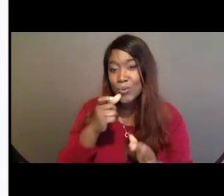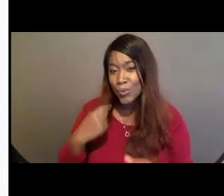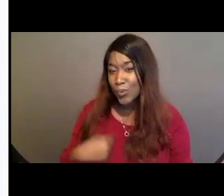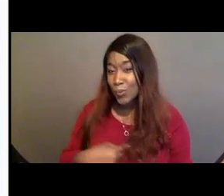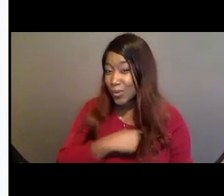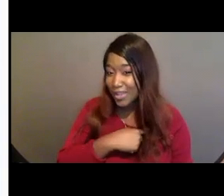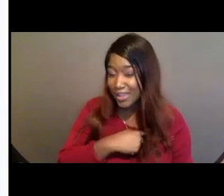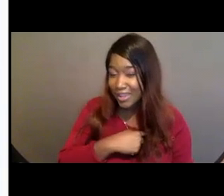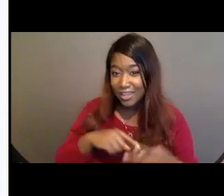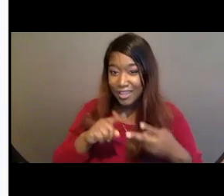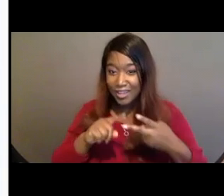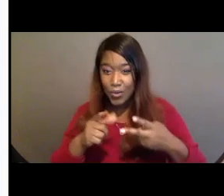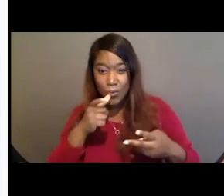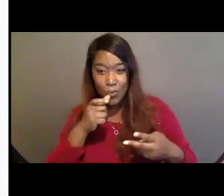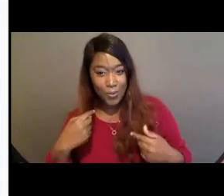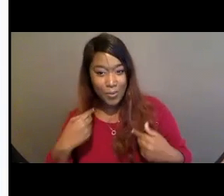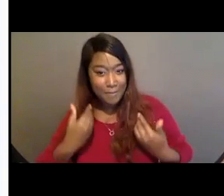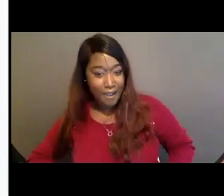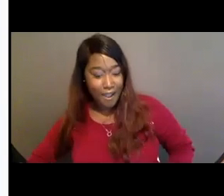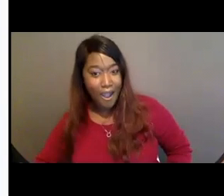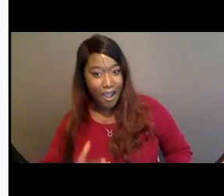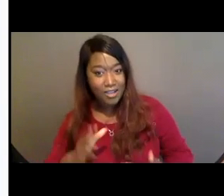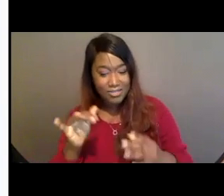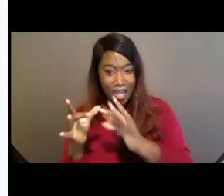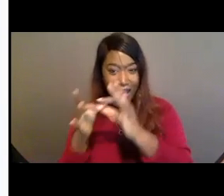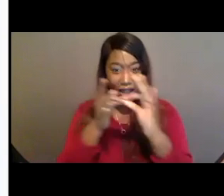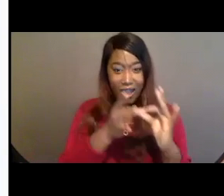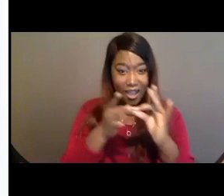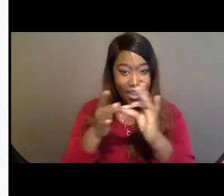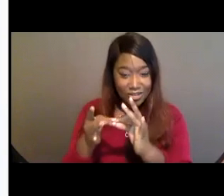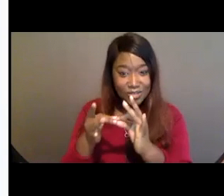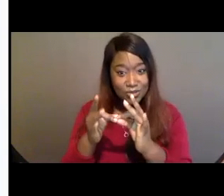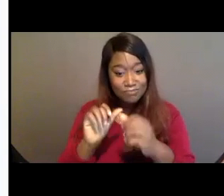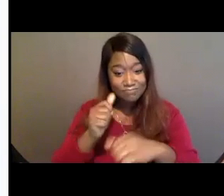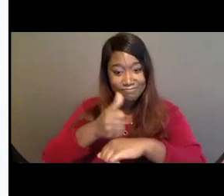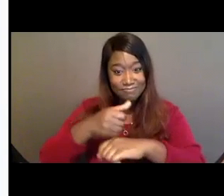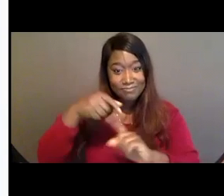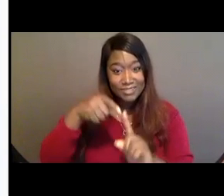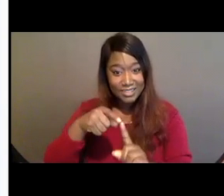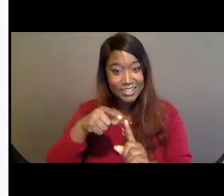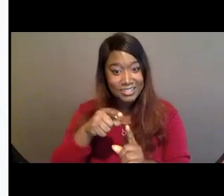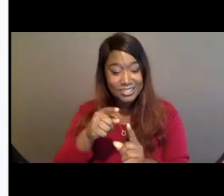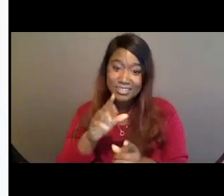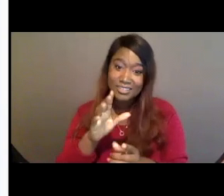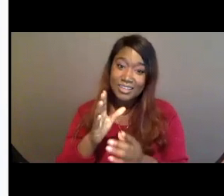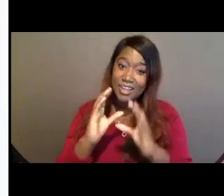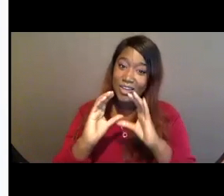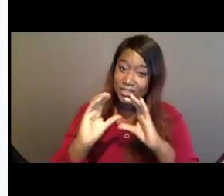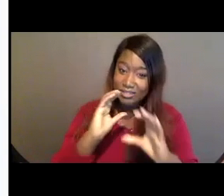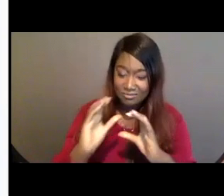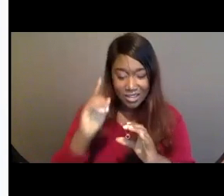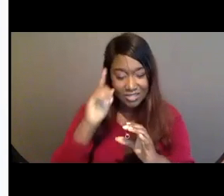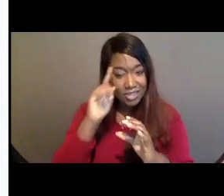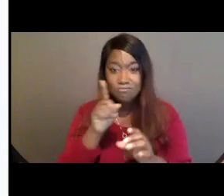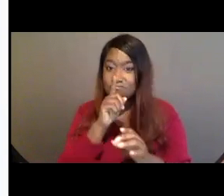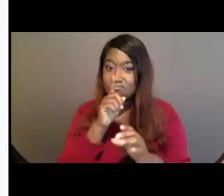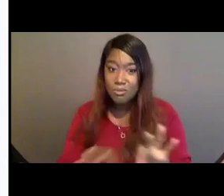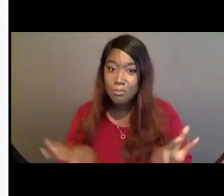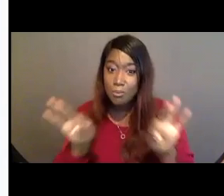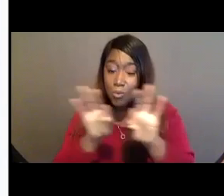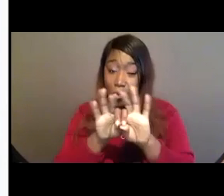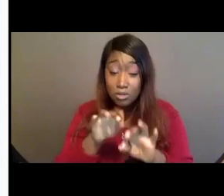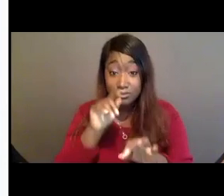meeting place, creating this conversation, which I think is so important. Ultimately, I think healing is also rooted in a kind